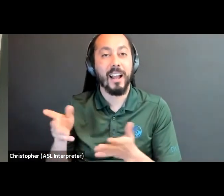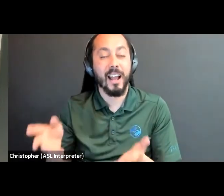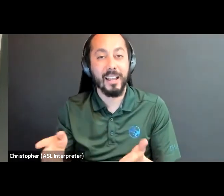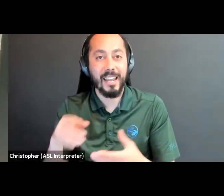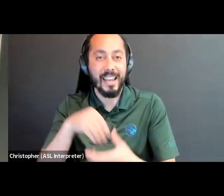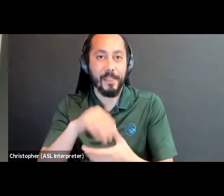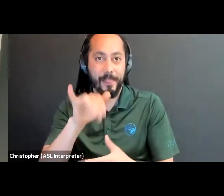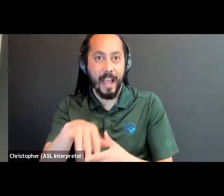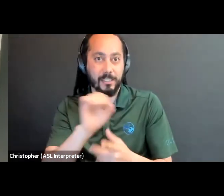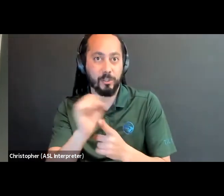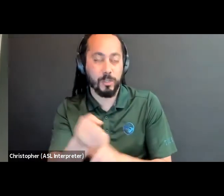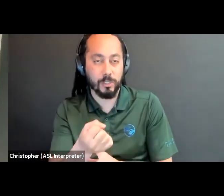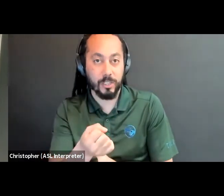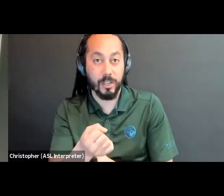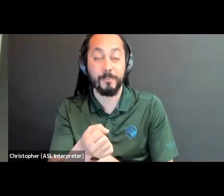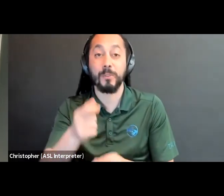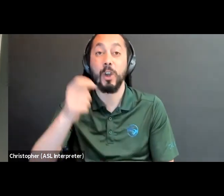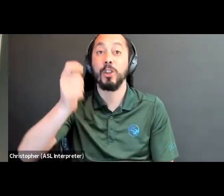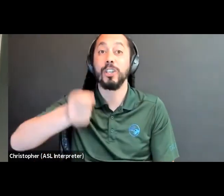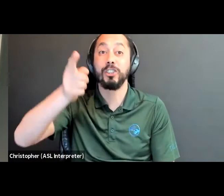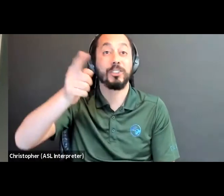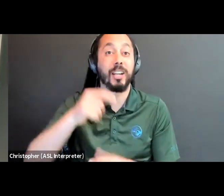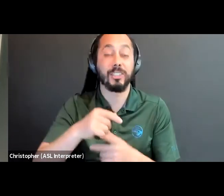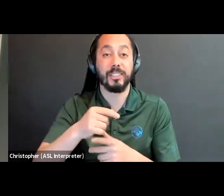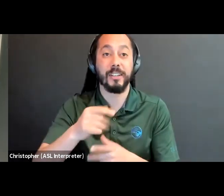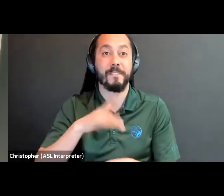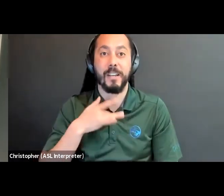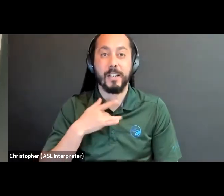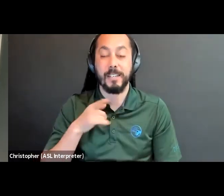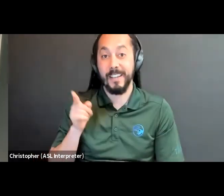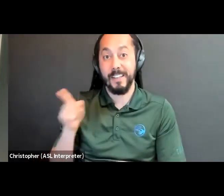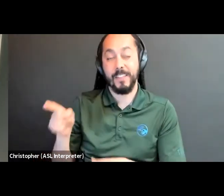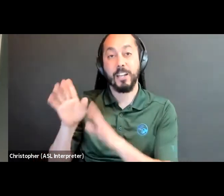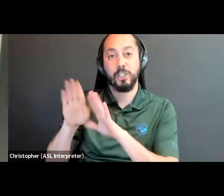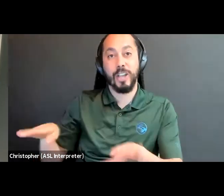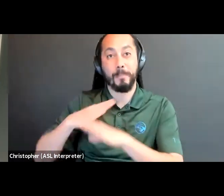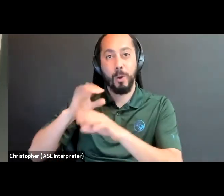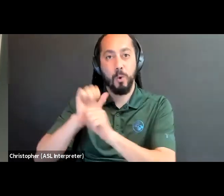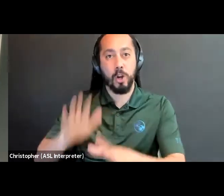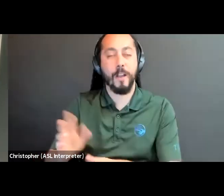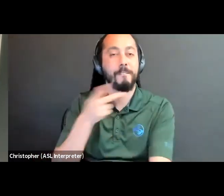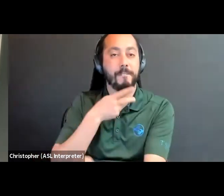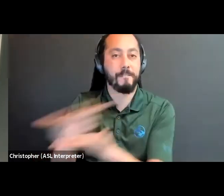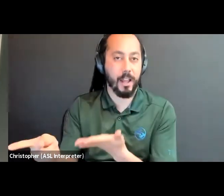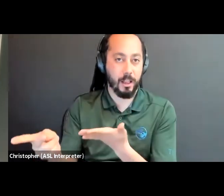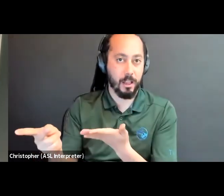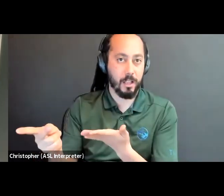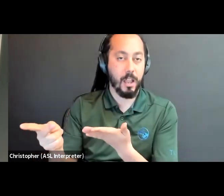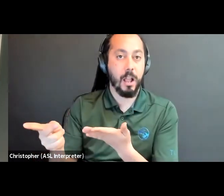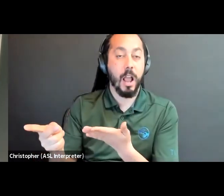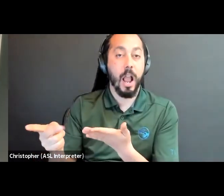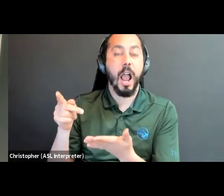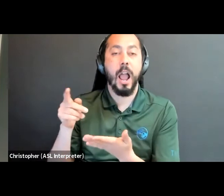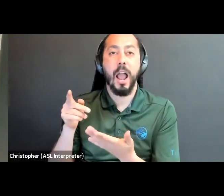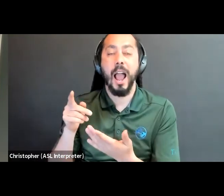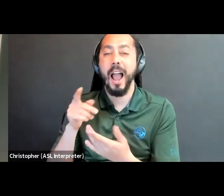context, the judge considered that the child protection worker's intervention was a failure and did not understand why it was still, the child